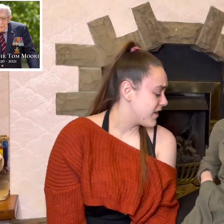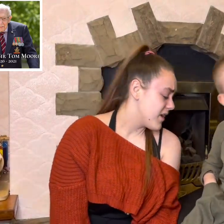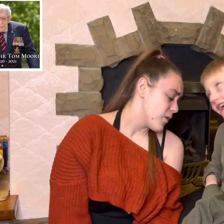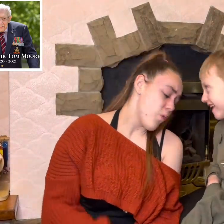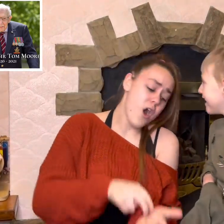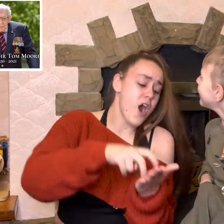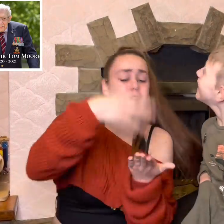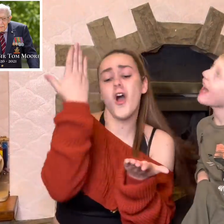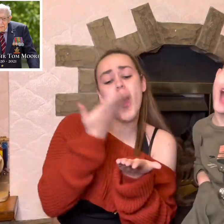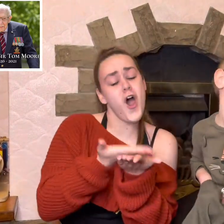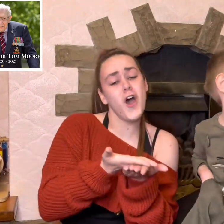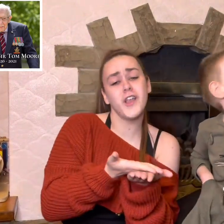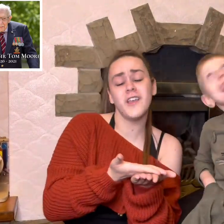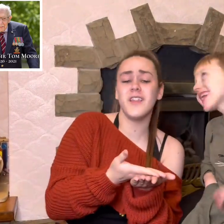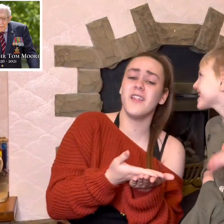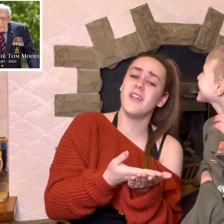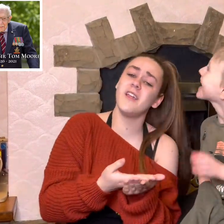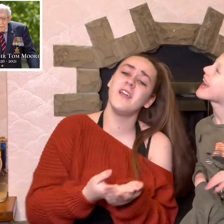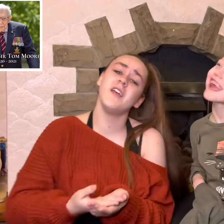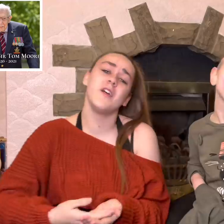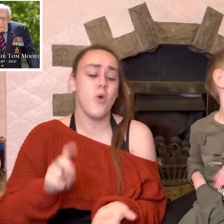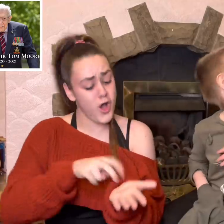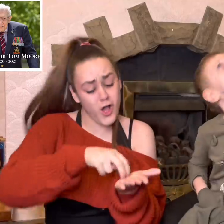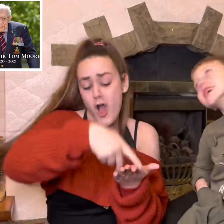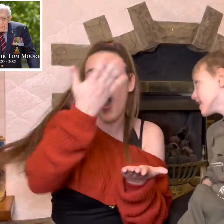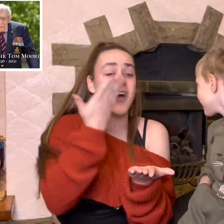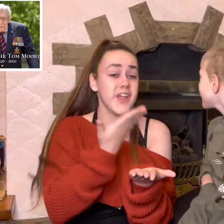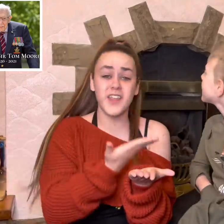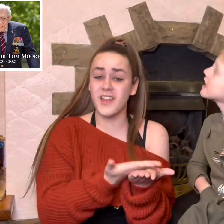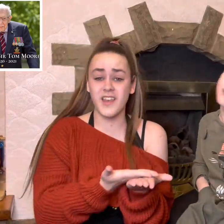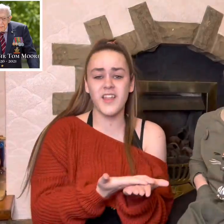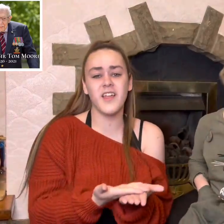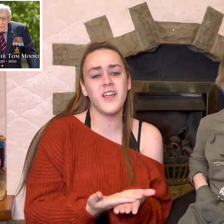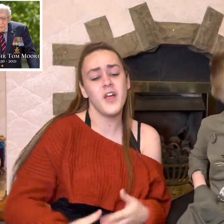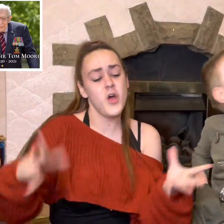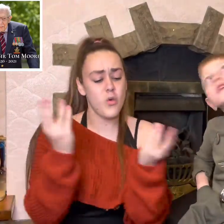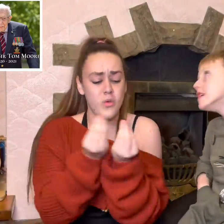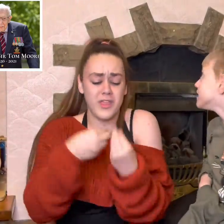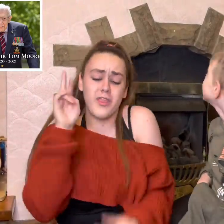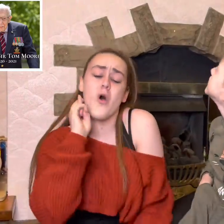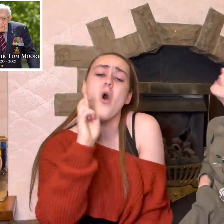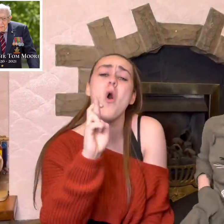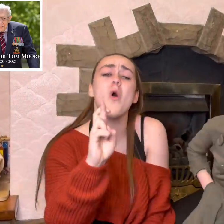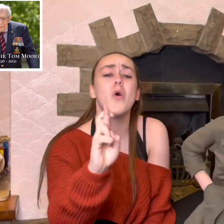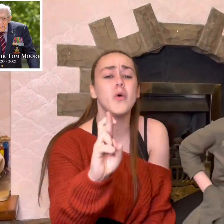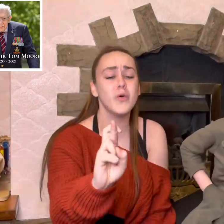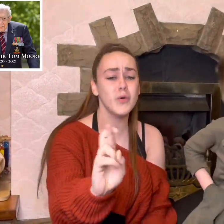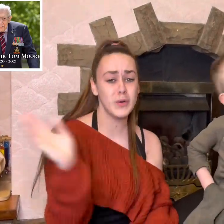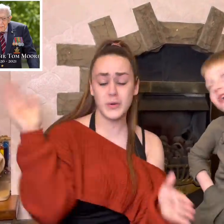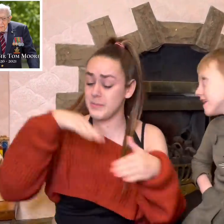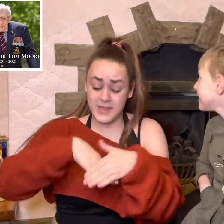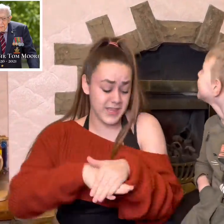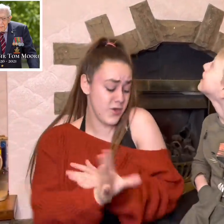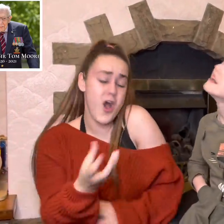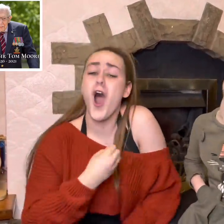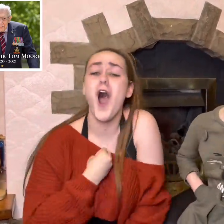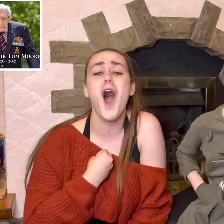blown. Walk on, walk on, walk on with hope in your